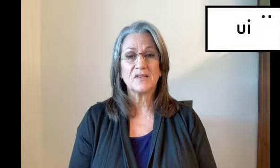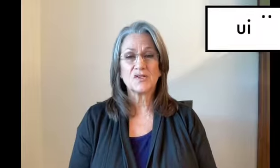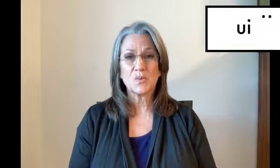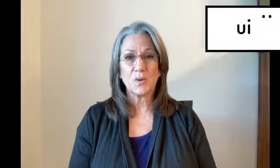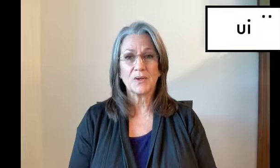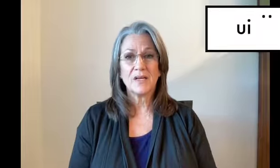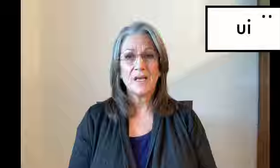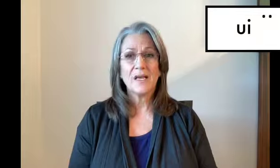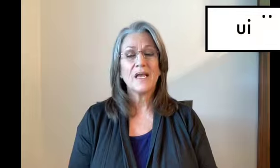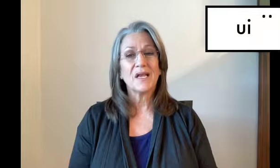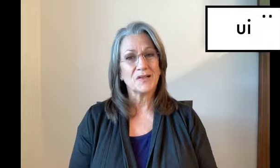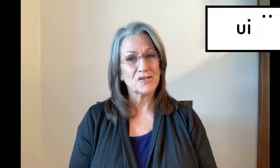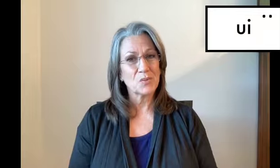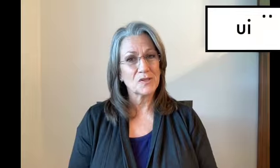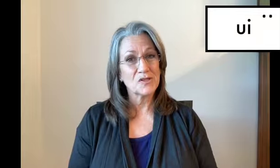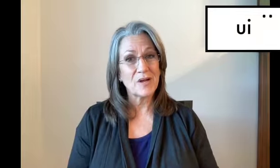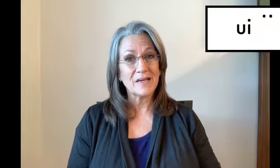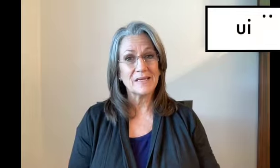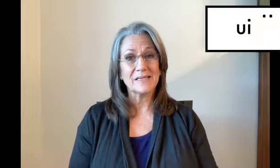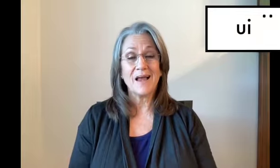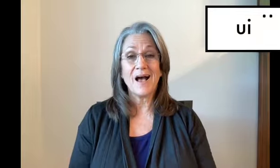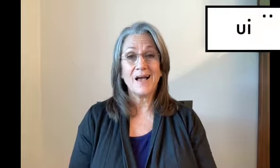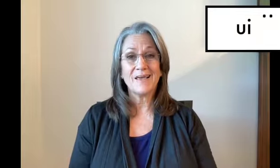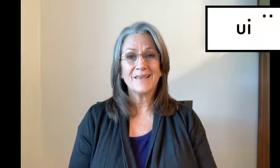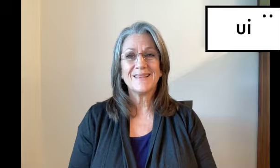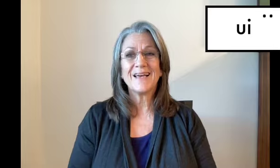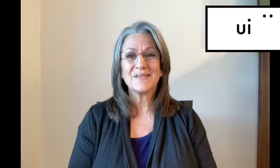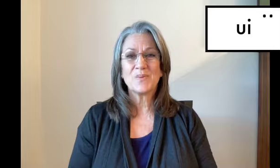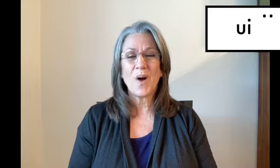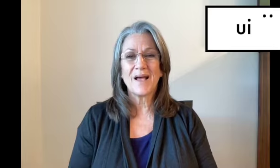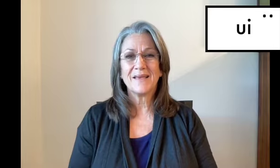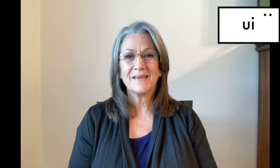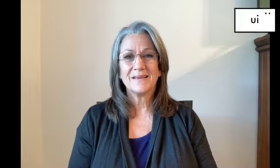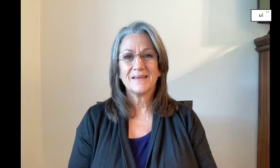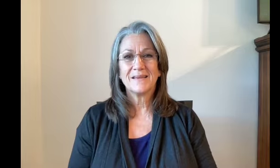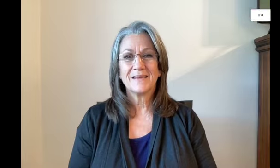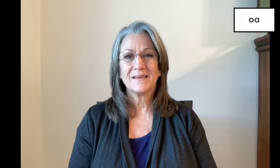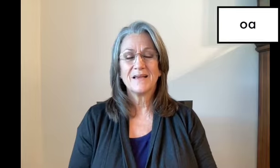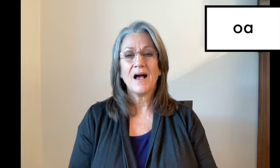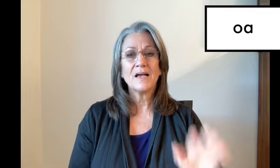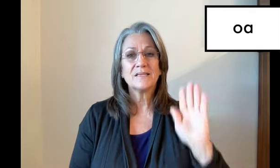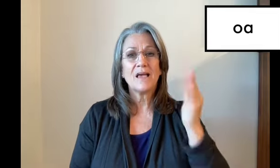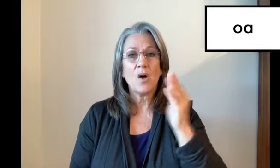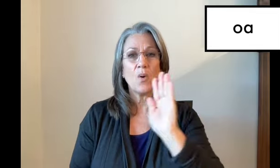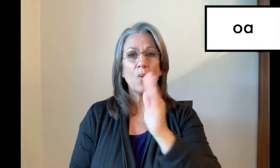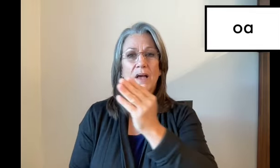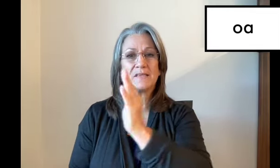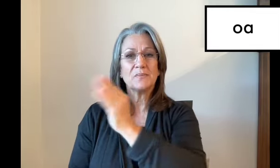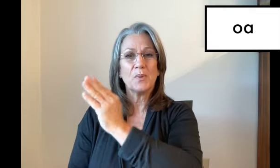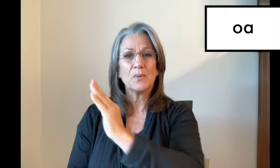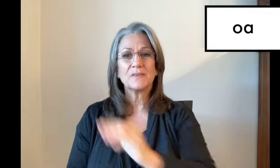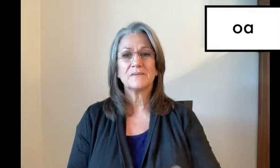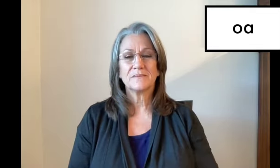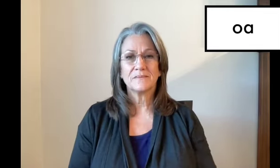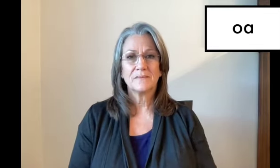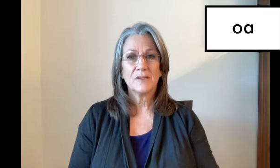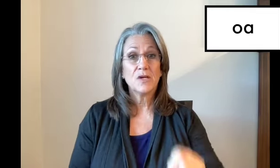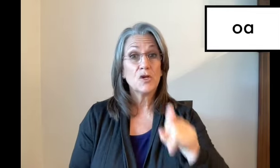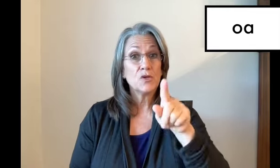English word. English words do not end in I. That is why. I say O as in boat. You